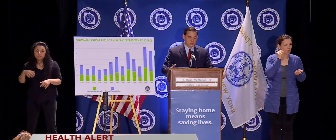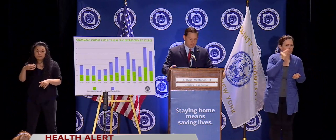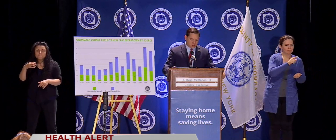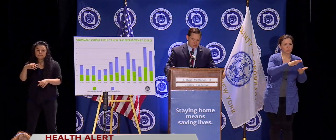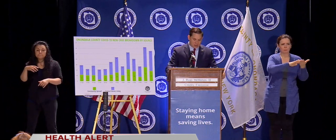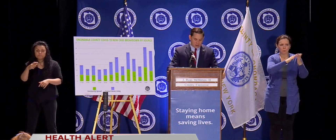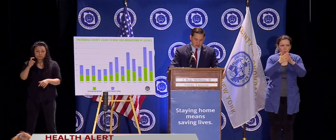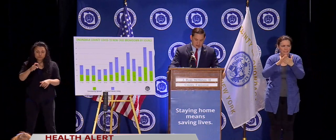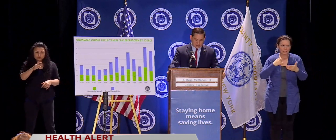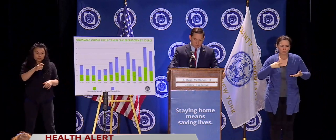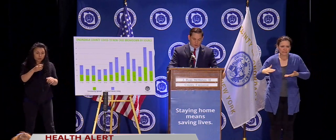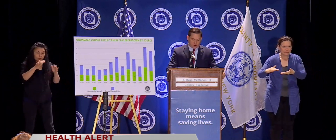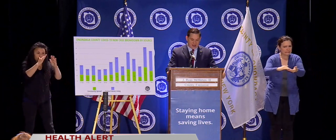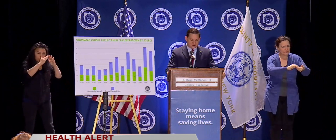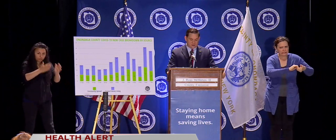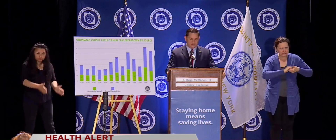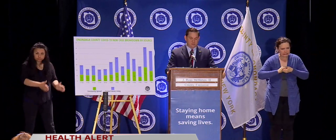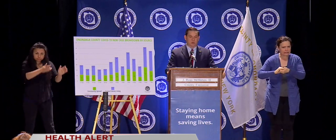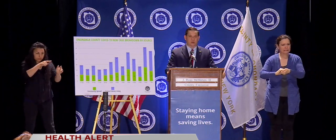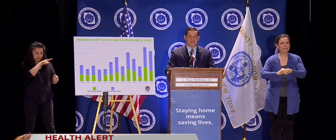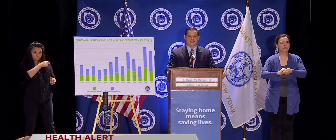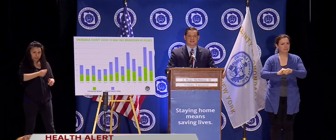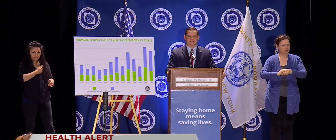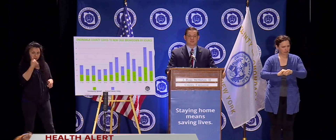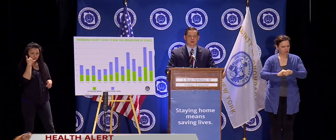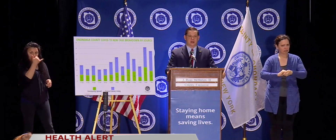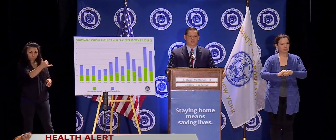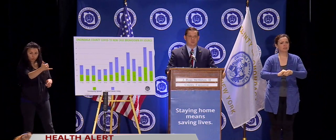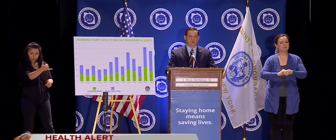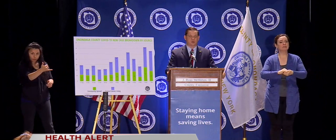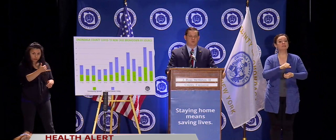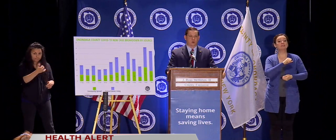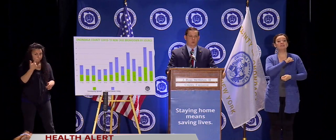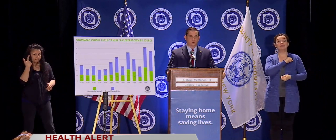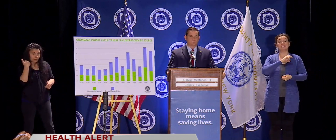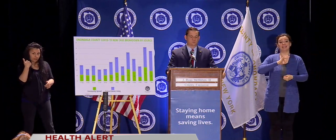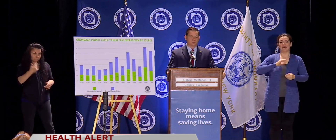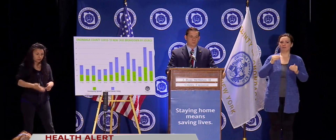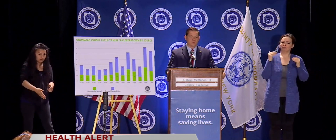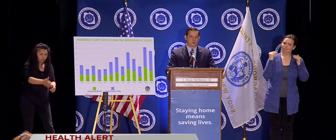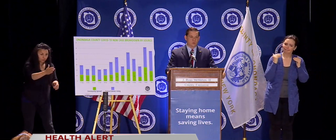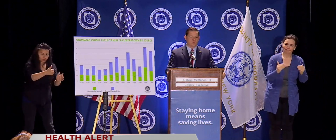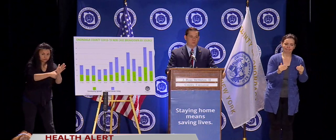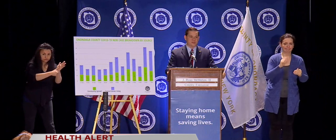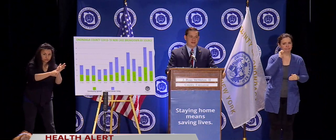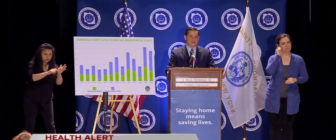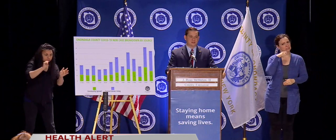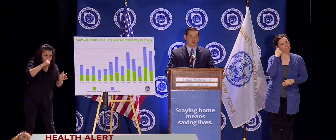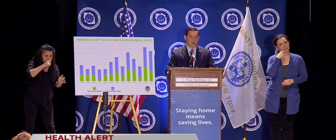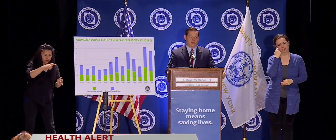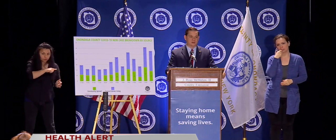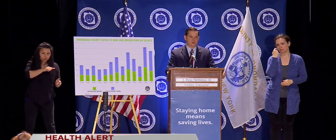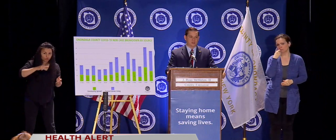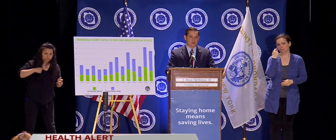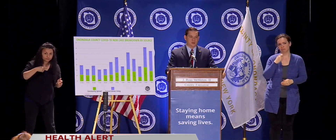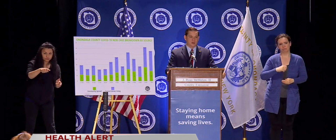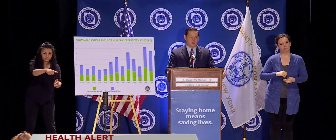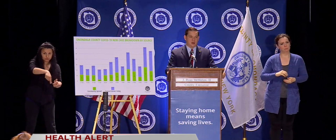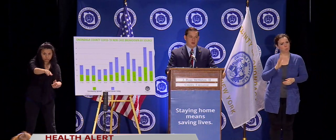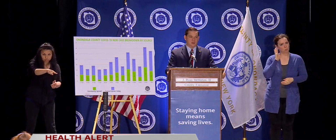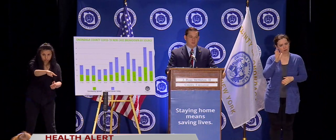together on a proactive employee testing strategy moving forward. We will be testing